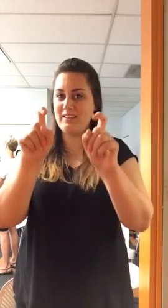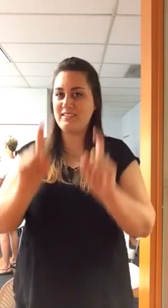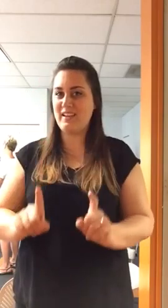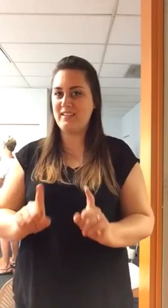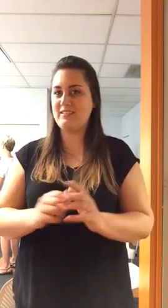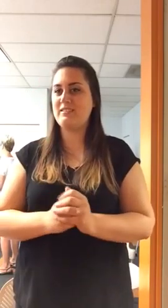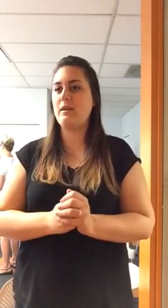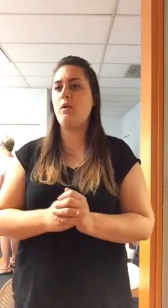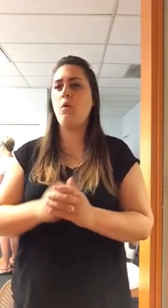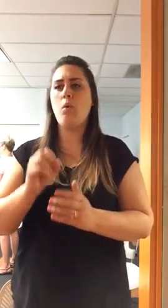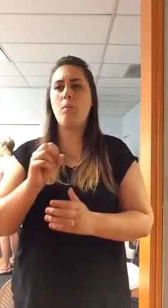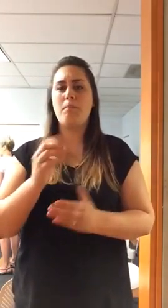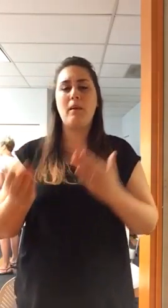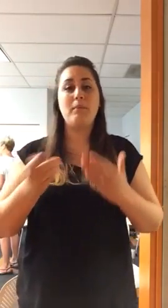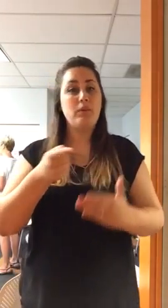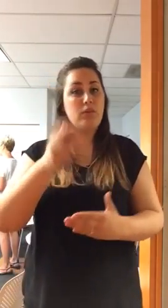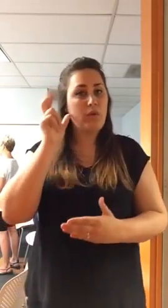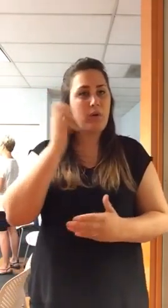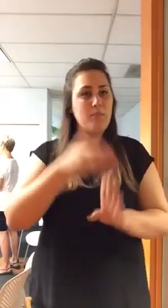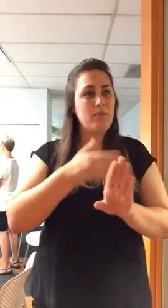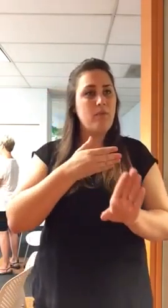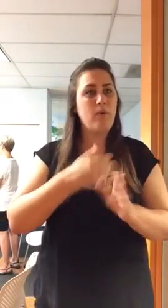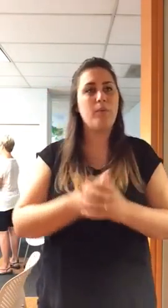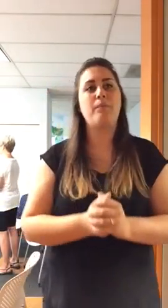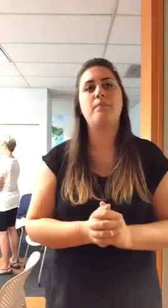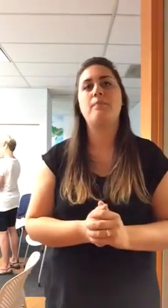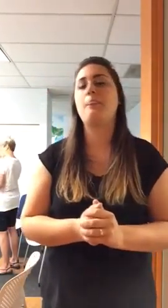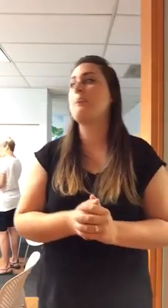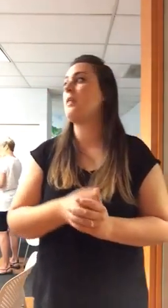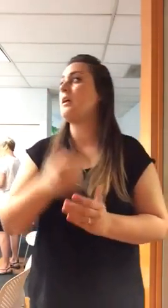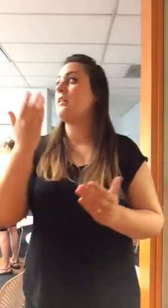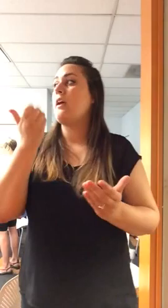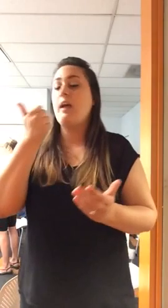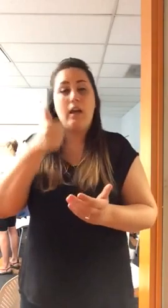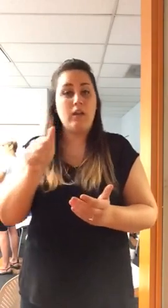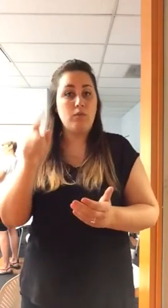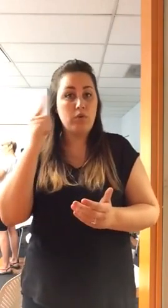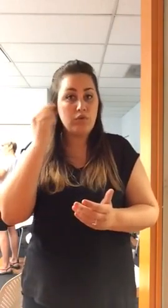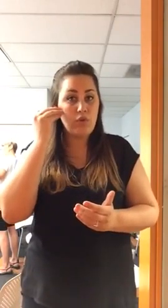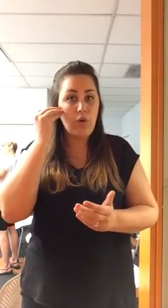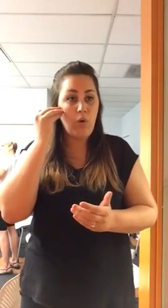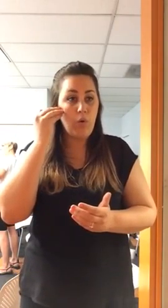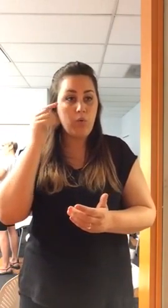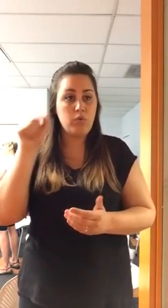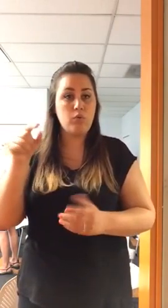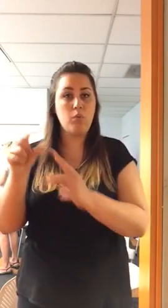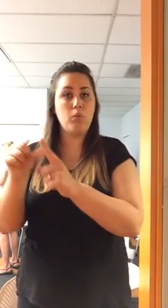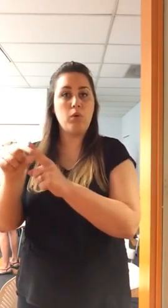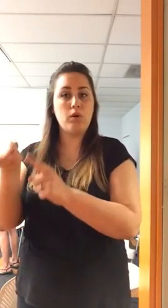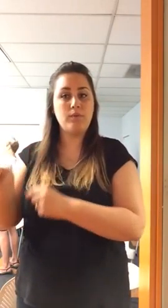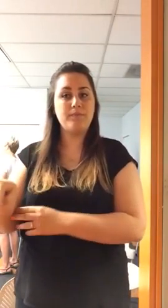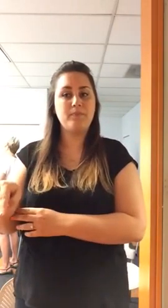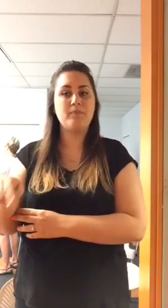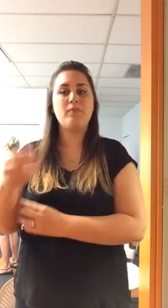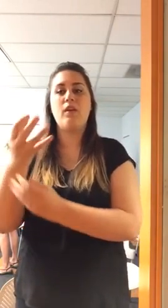have heard of these. Anyone know the term that I would put down here at this extreme, where there's no say at all? Free market is one of the terms